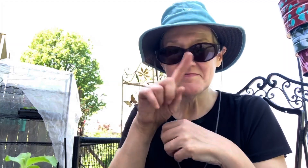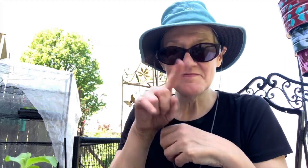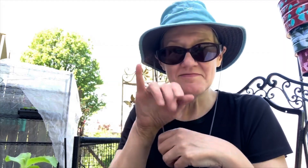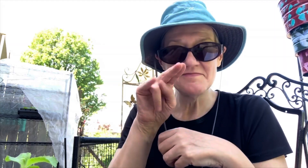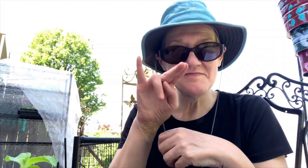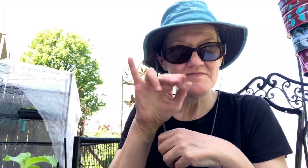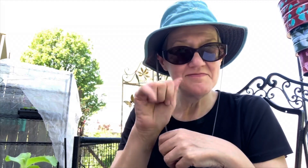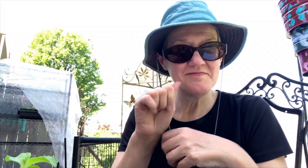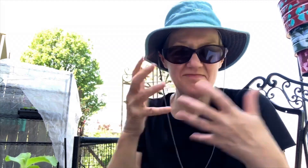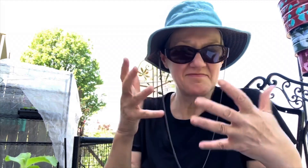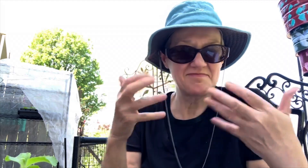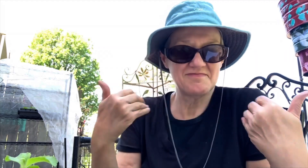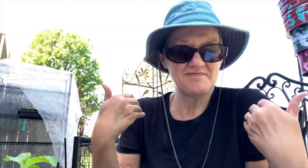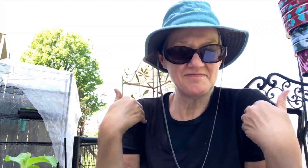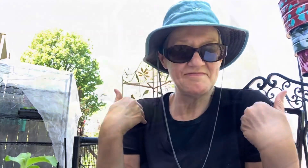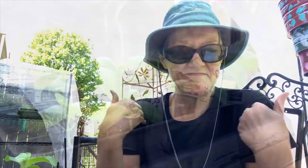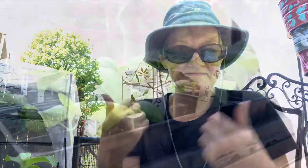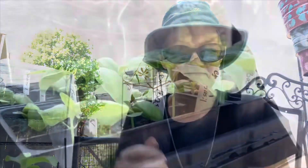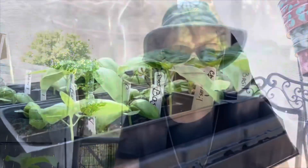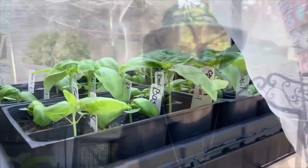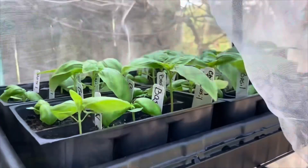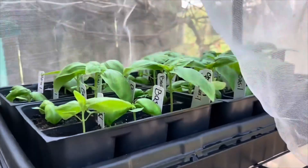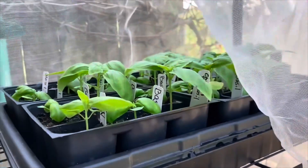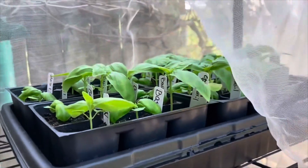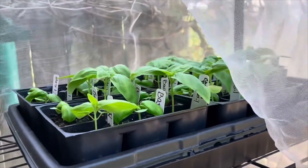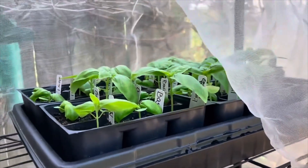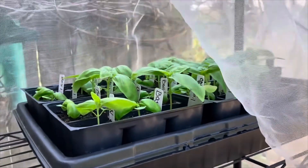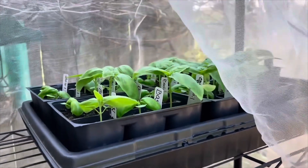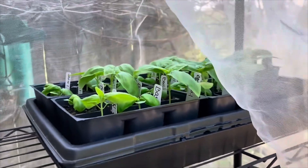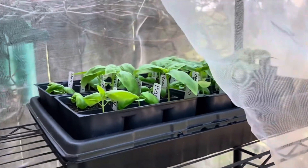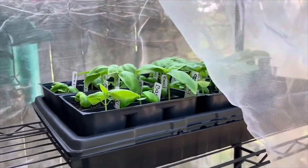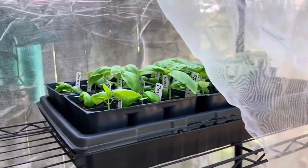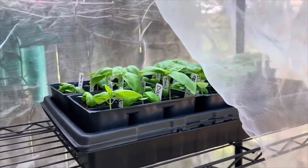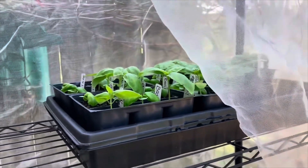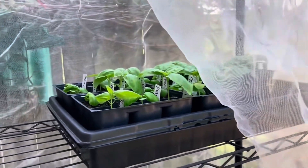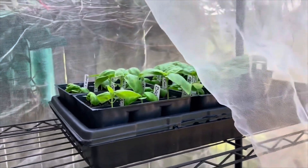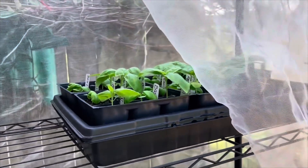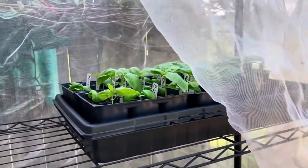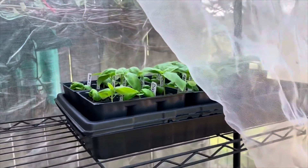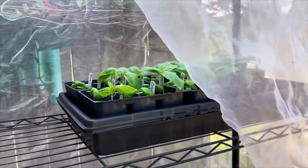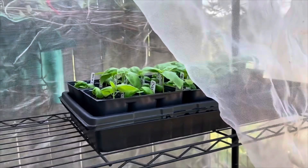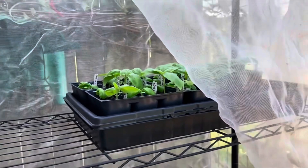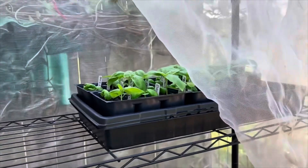The tomatoes, the zinnias, the sunflowers, those are all also hardening off.